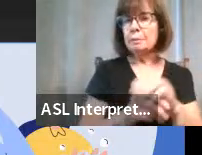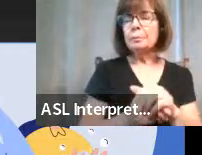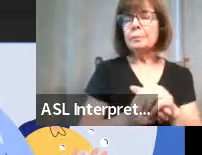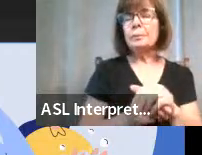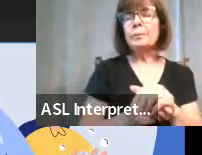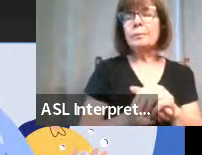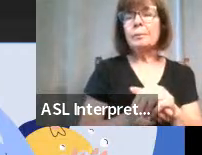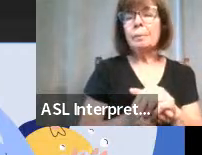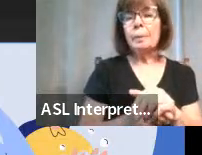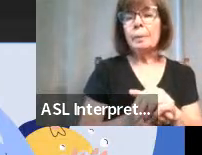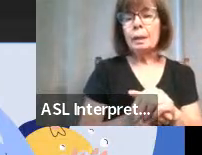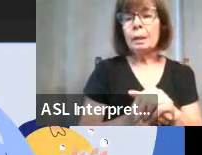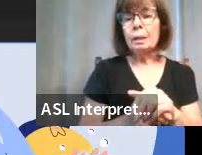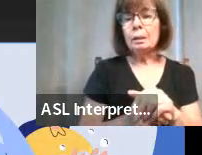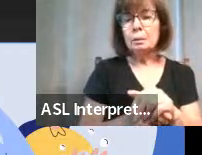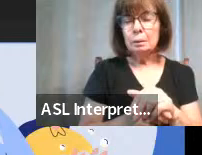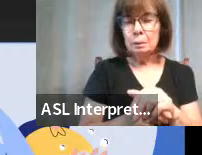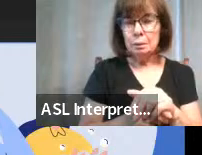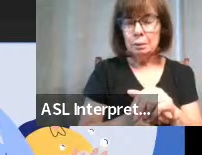the